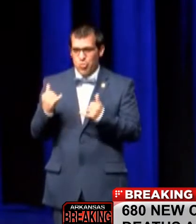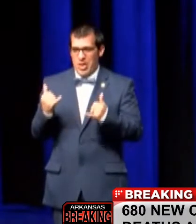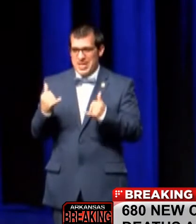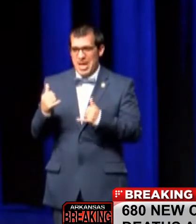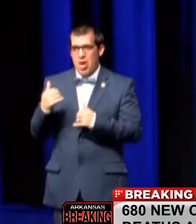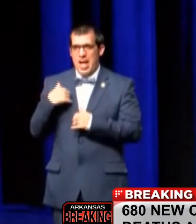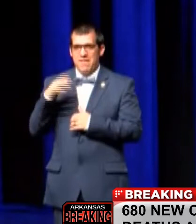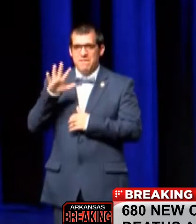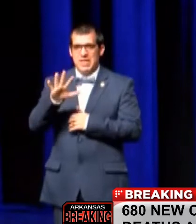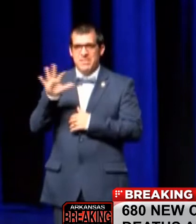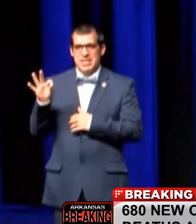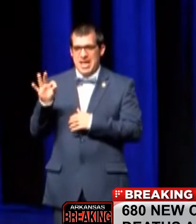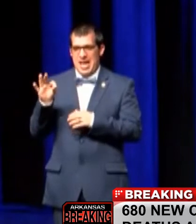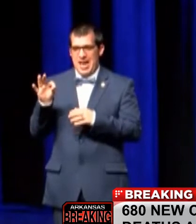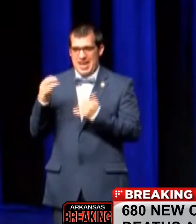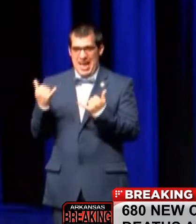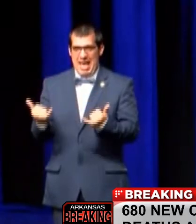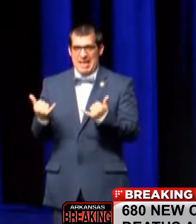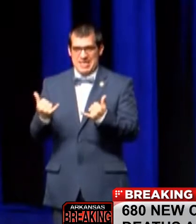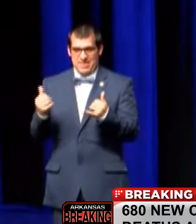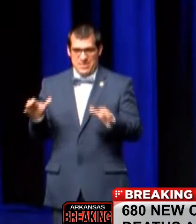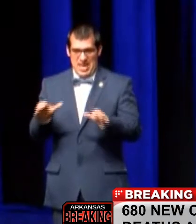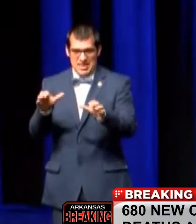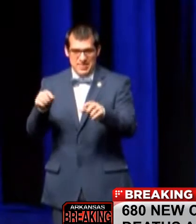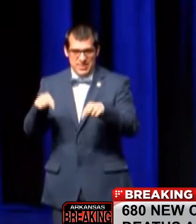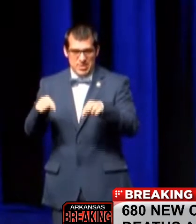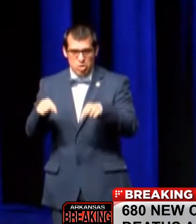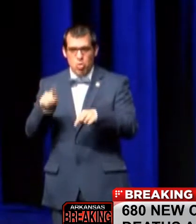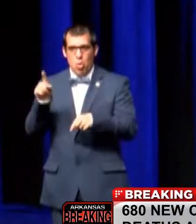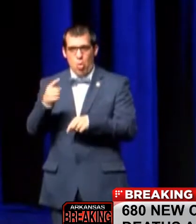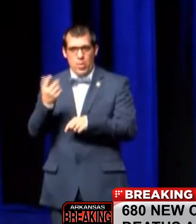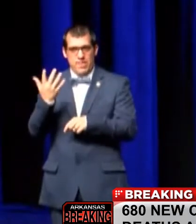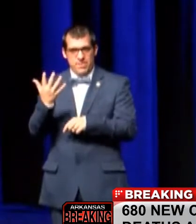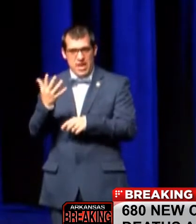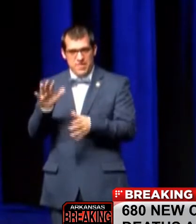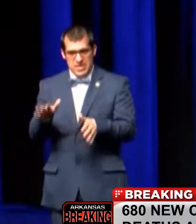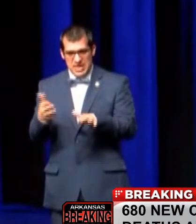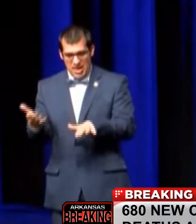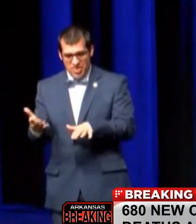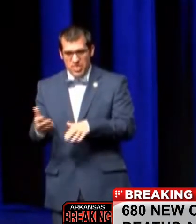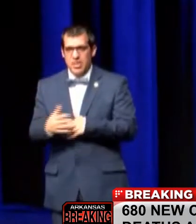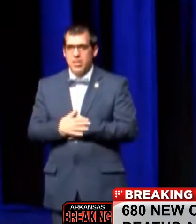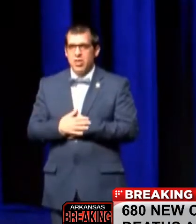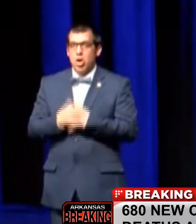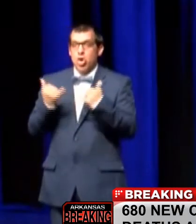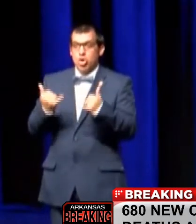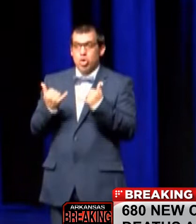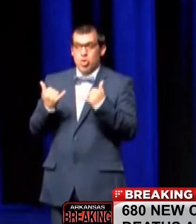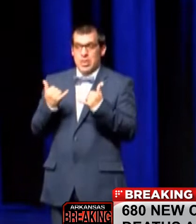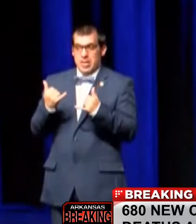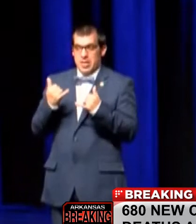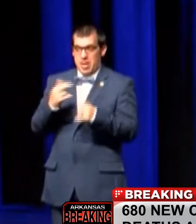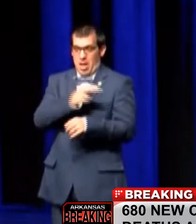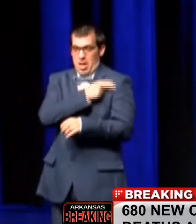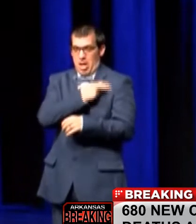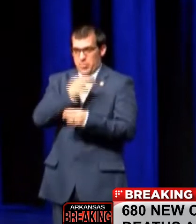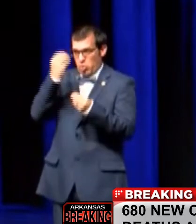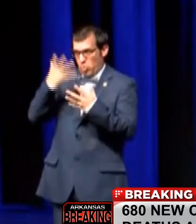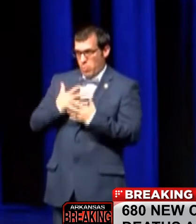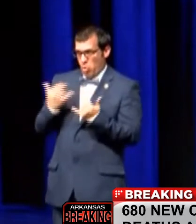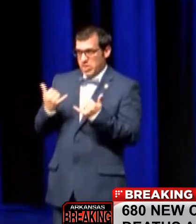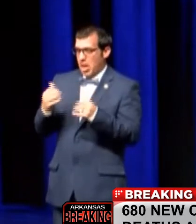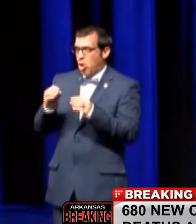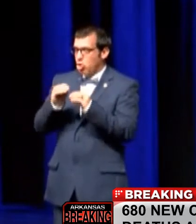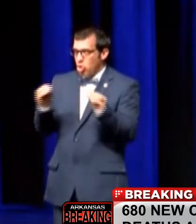there's 59 active cases, only 5 deaths, and currently, as the hospital reported today, there are